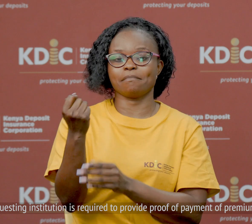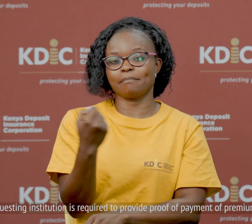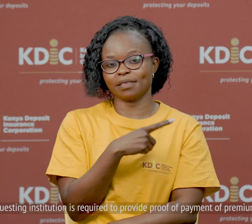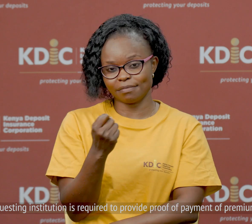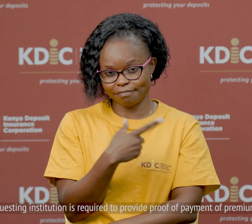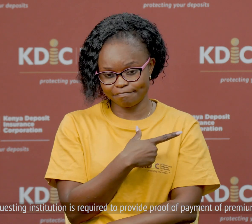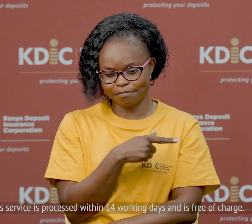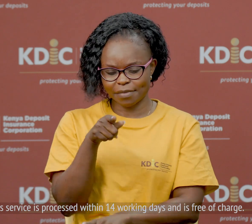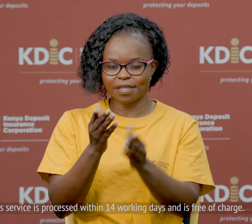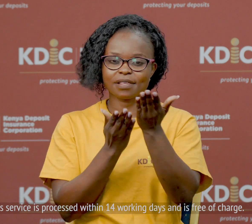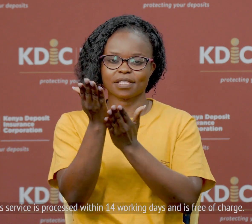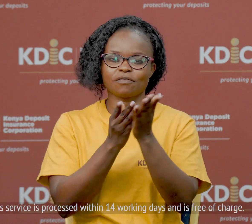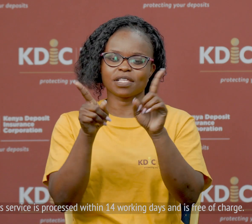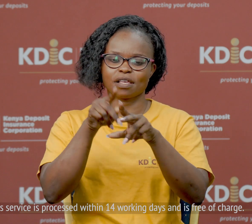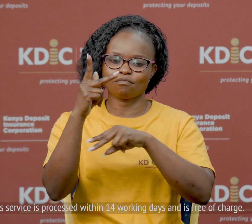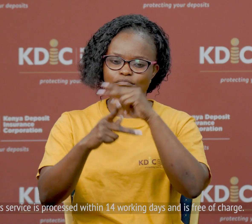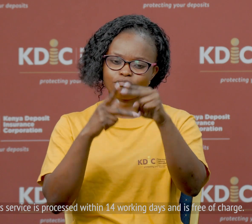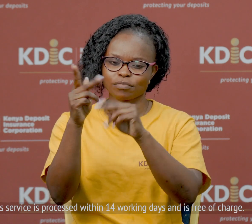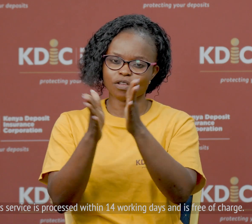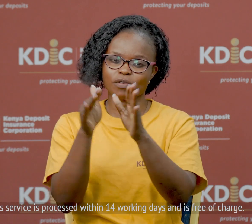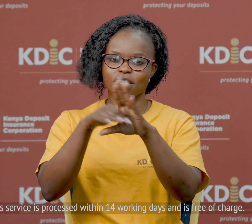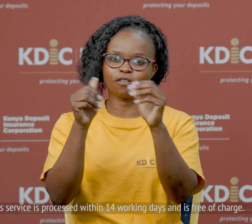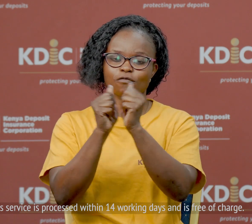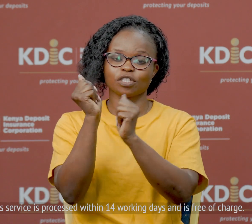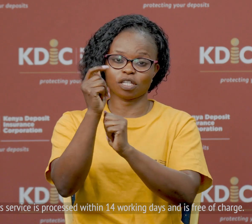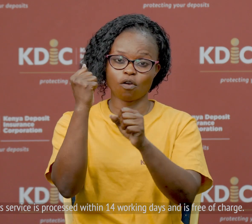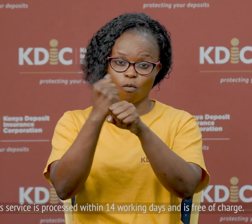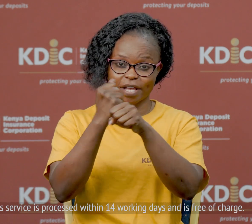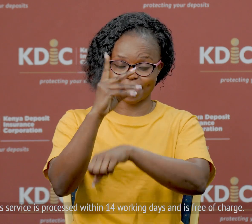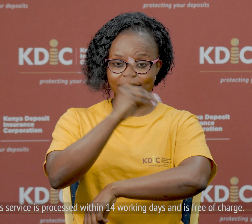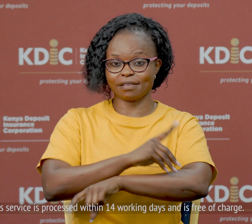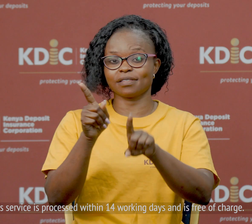premium. This service is processed within 14 working days and is free of charge.